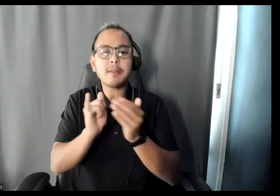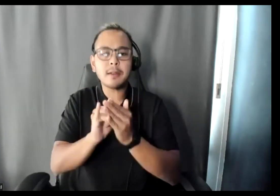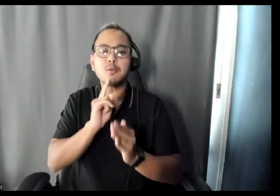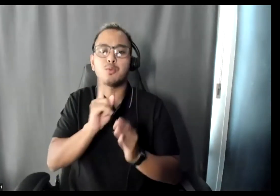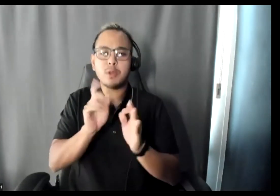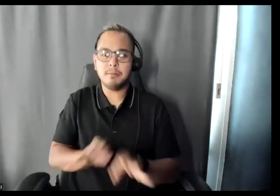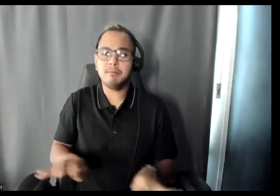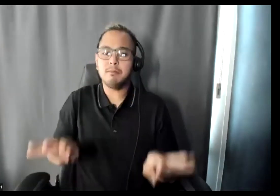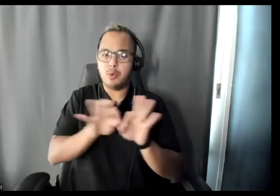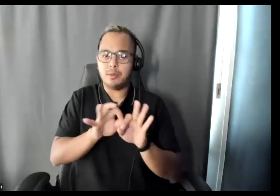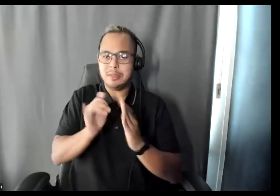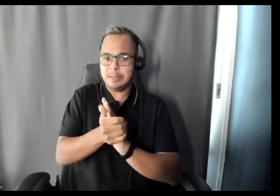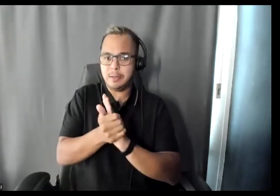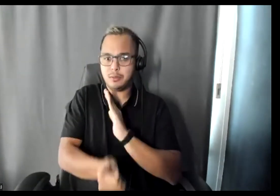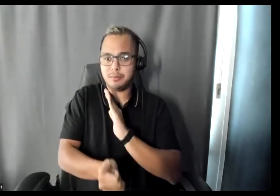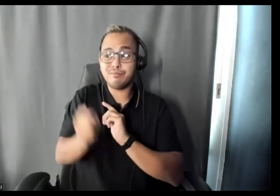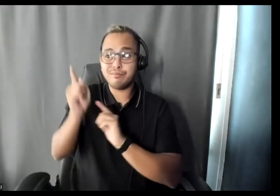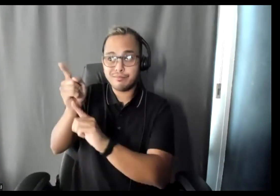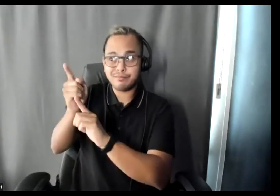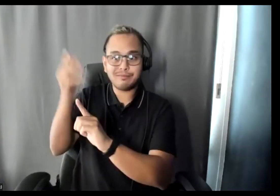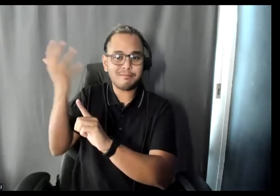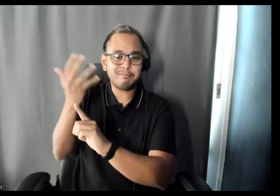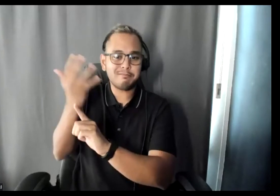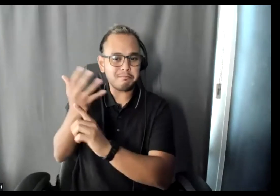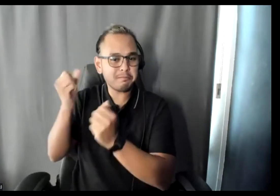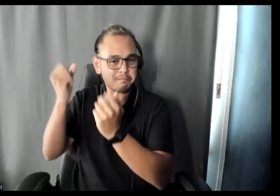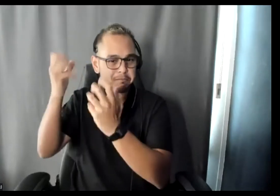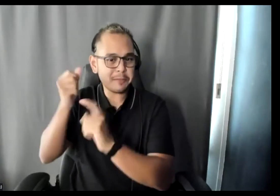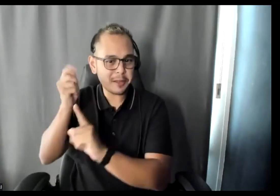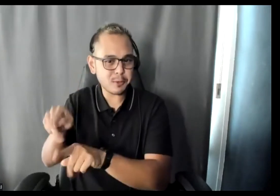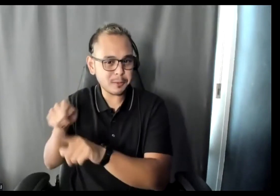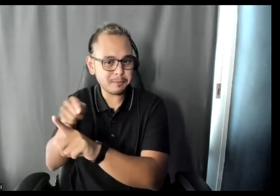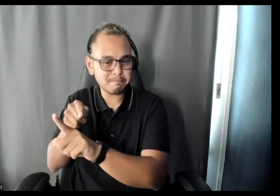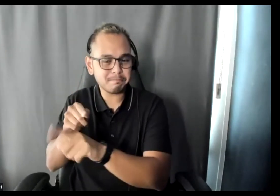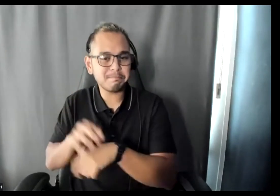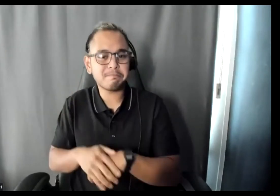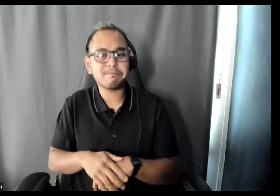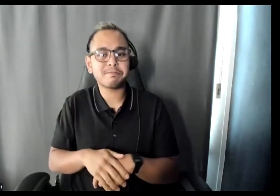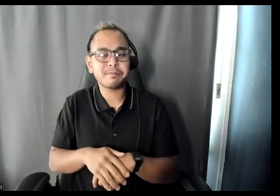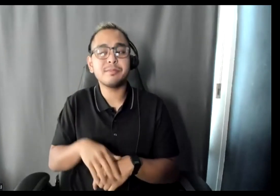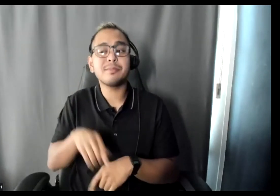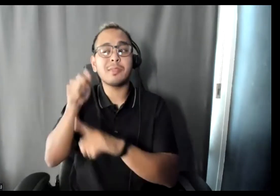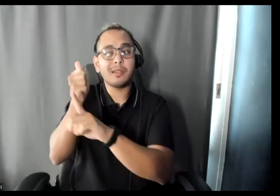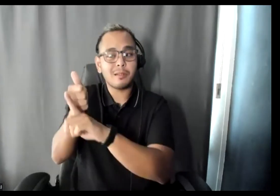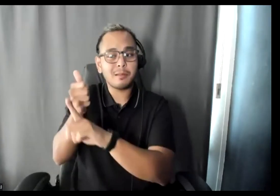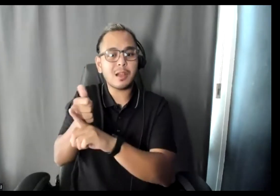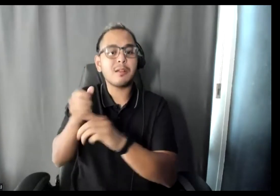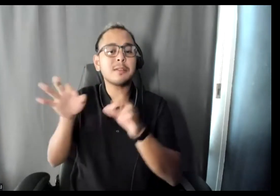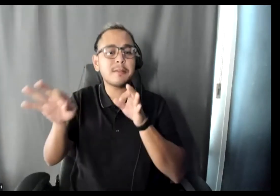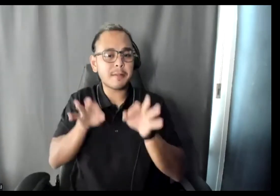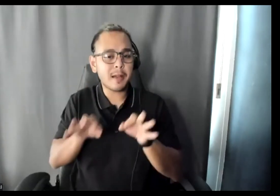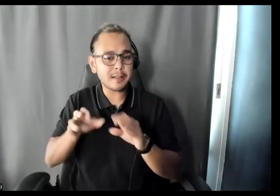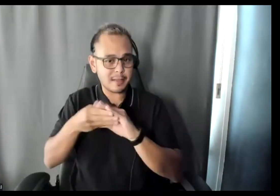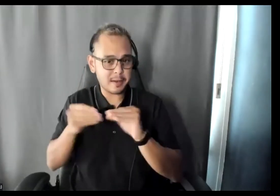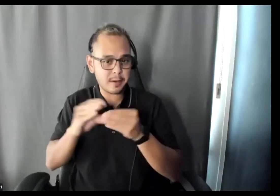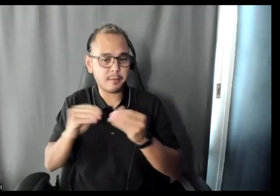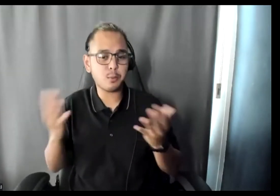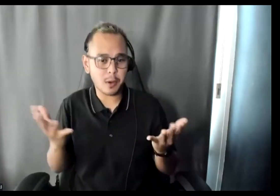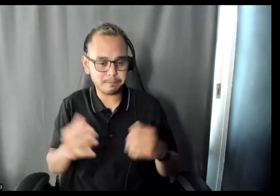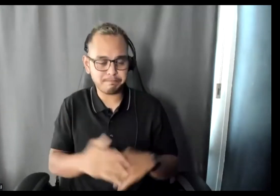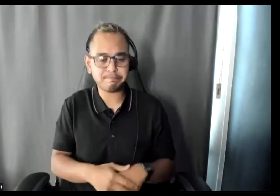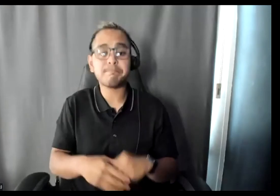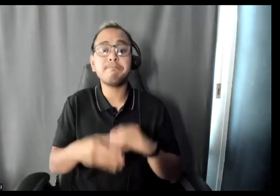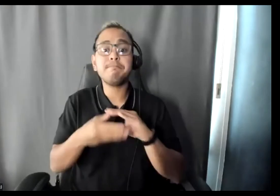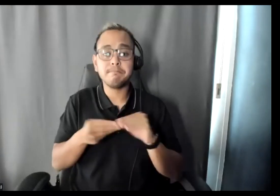quite a skill. He does that better than anybody in the business today. And I will say that he defines narrative in this way. Narratives help people